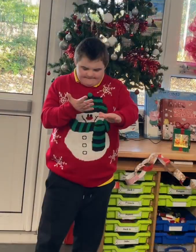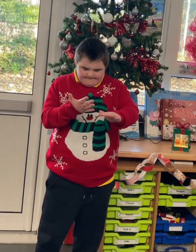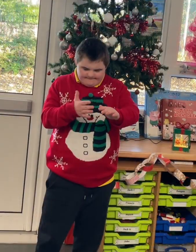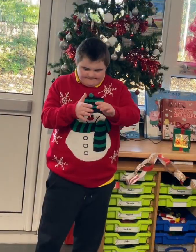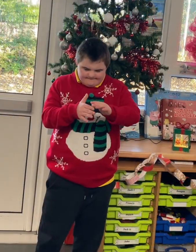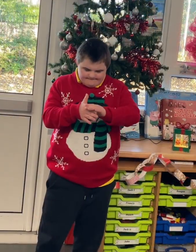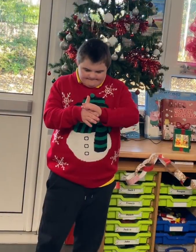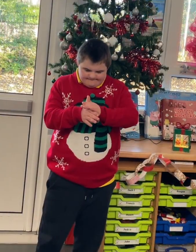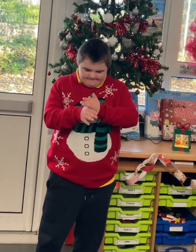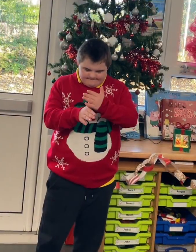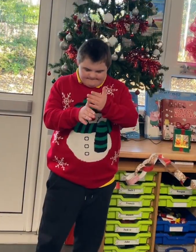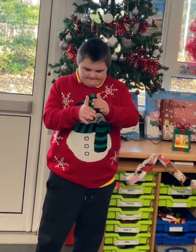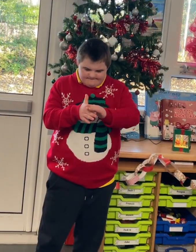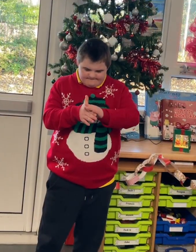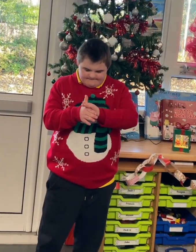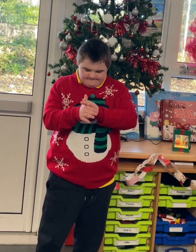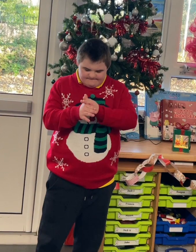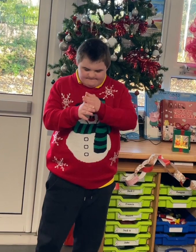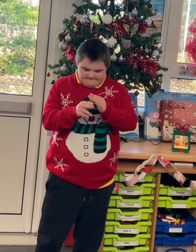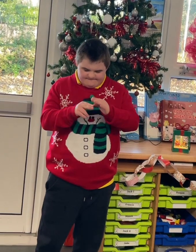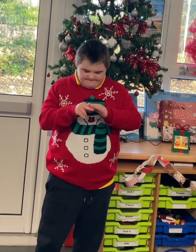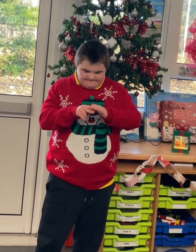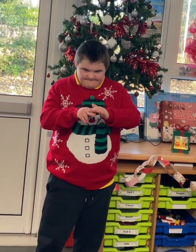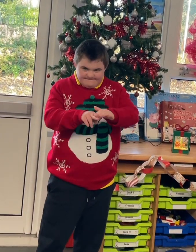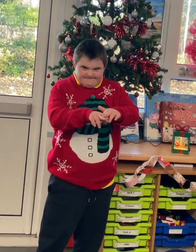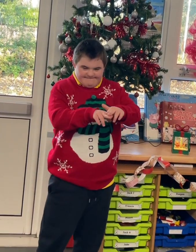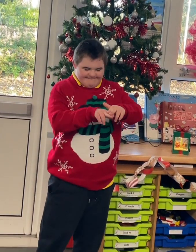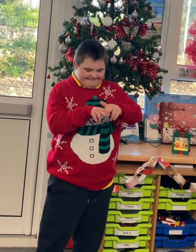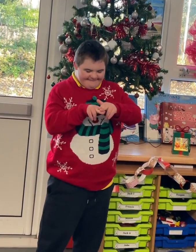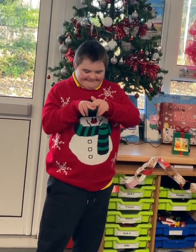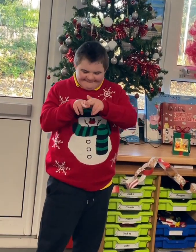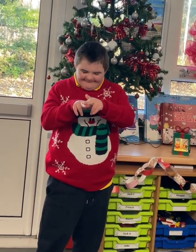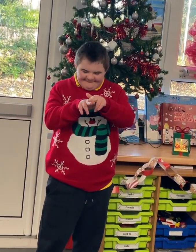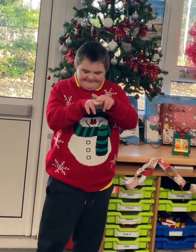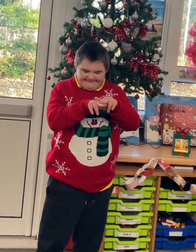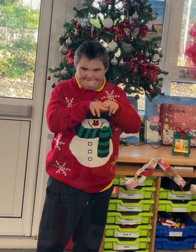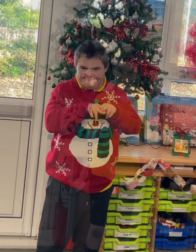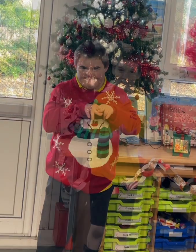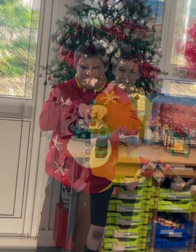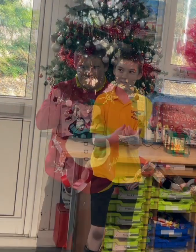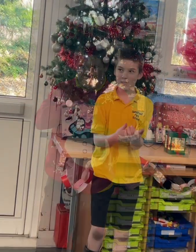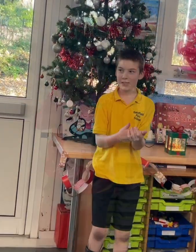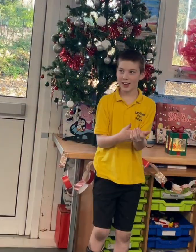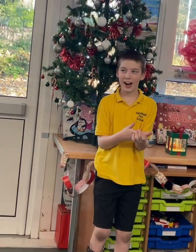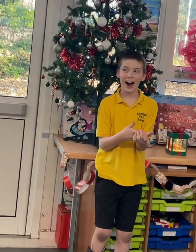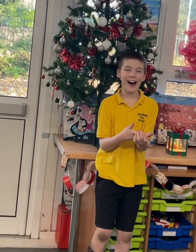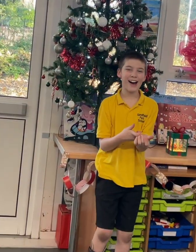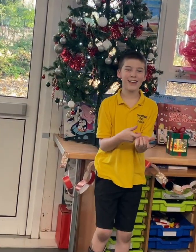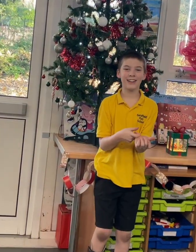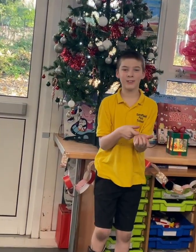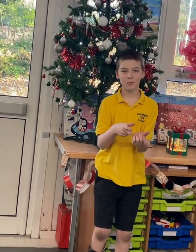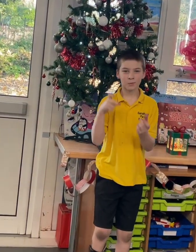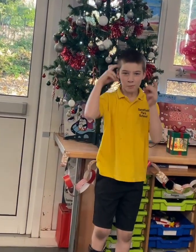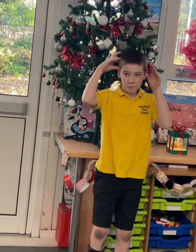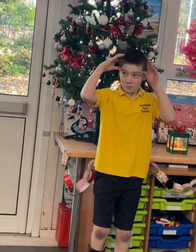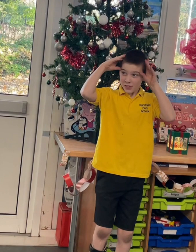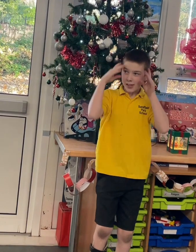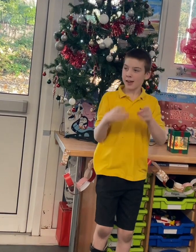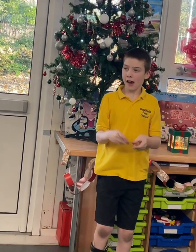is for the happiness with all the family. R is for the reindeer prancing